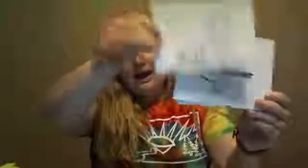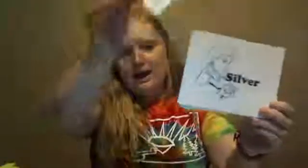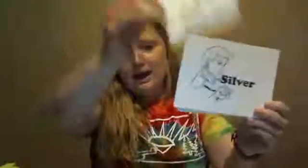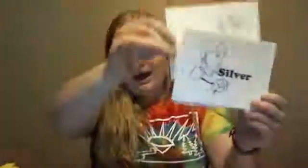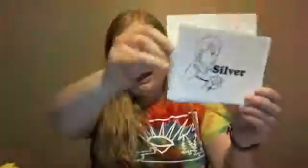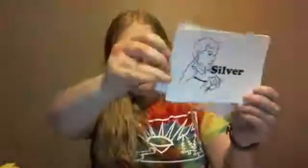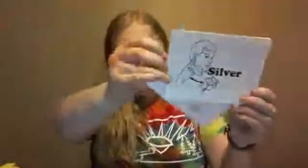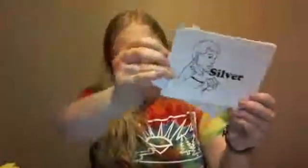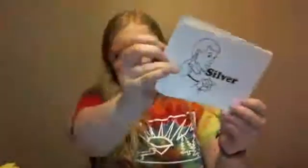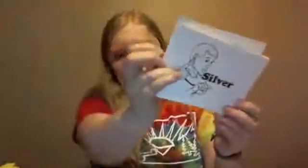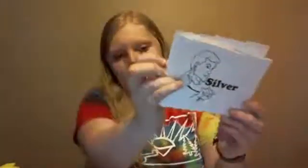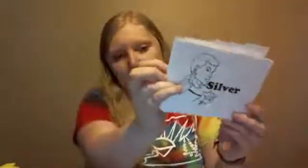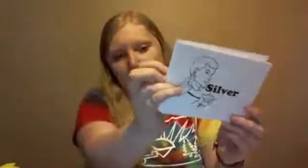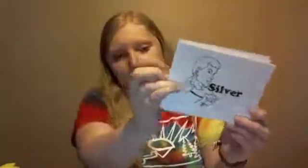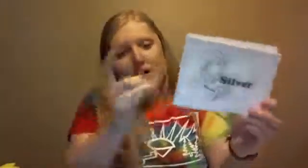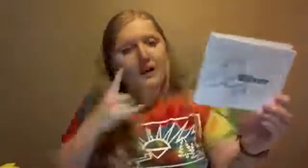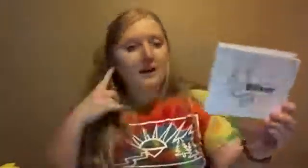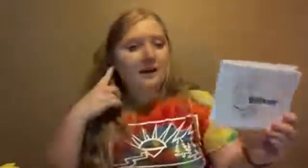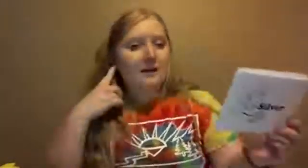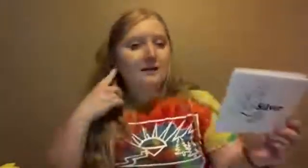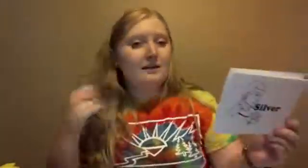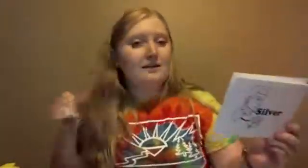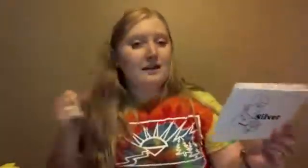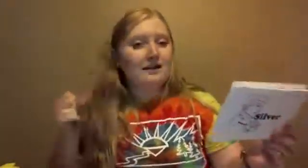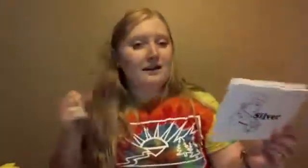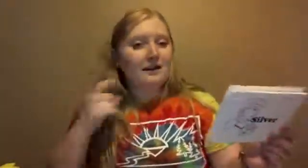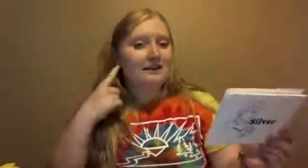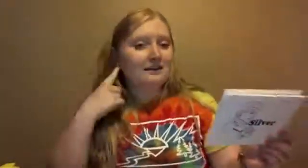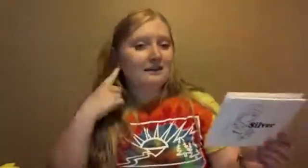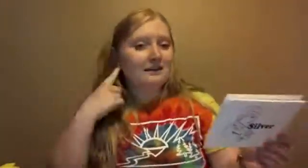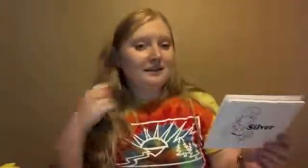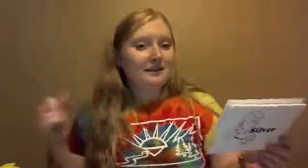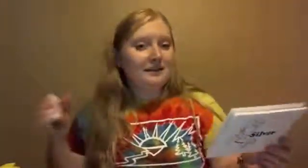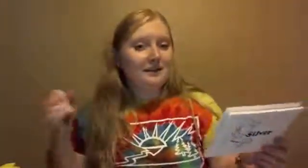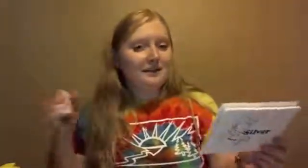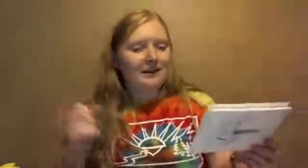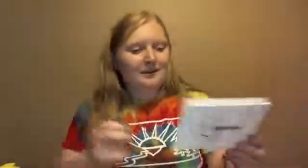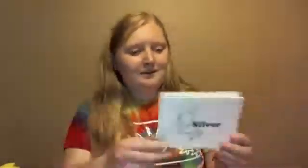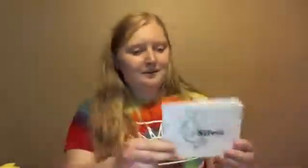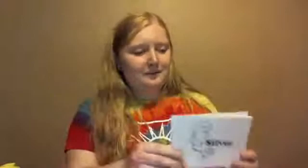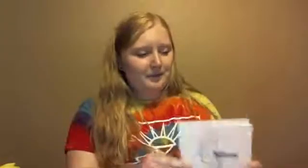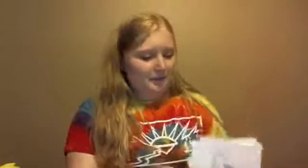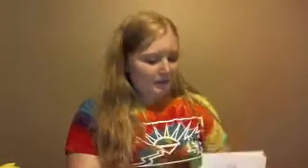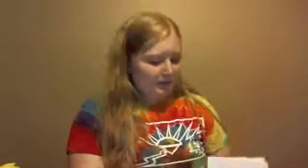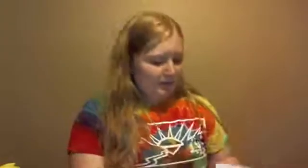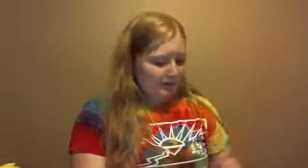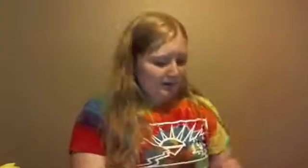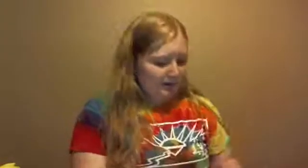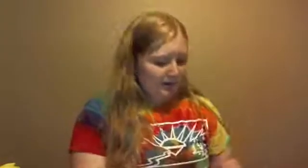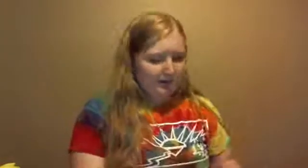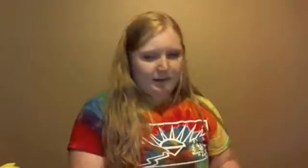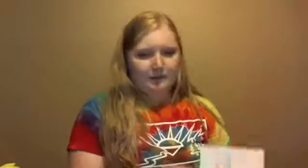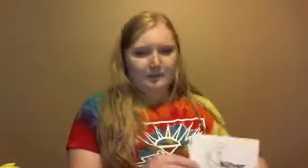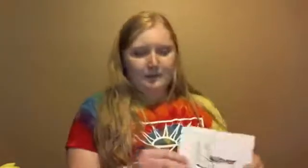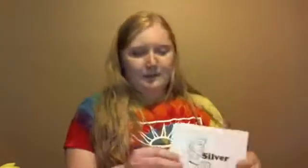And now we have our silver. Silver. Perfect.